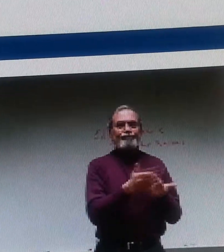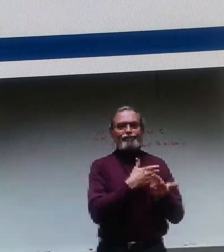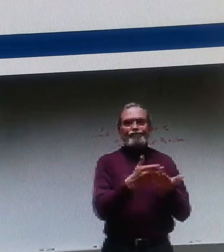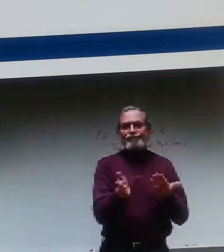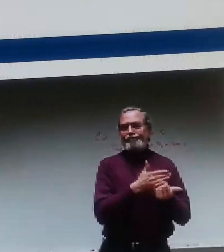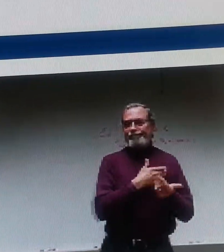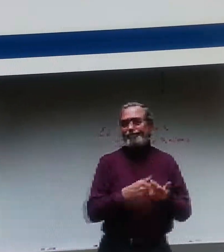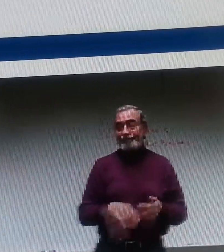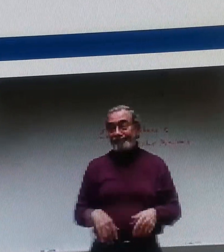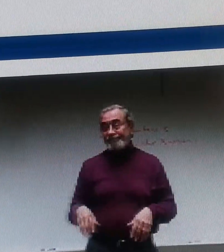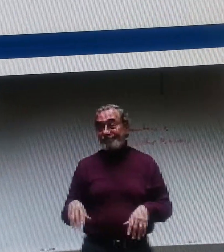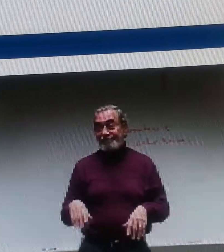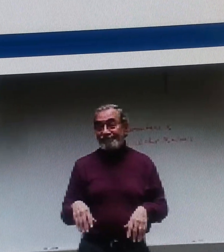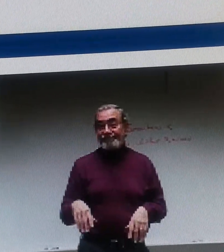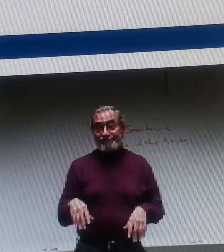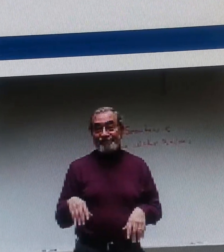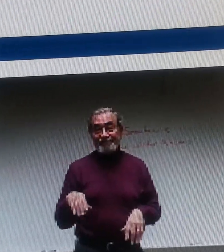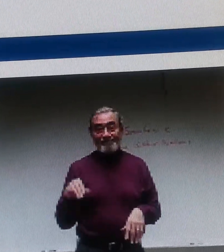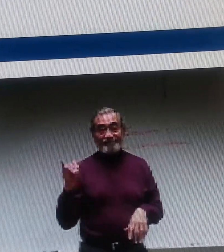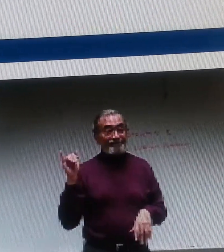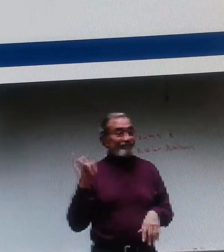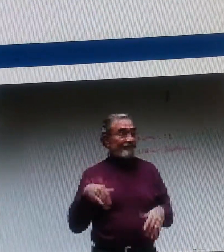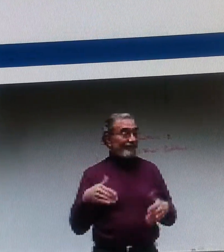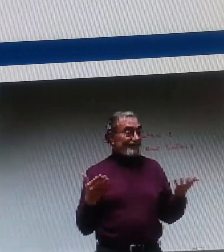it, so they got in trouble as well.